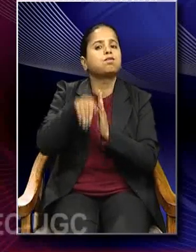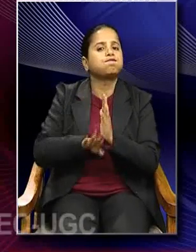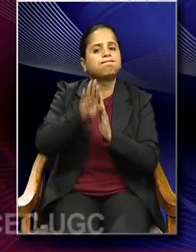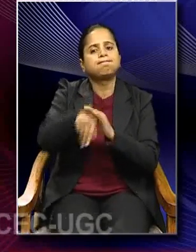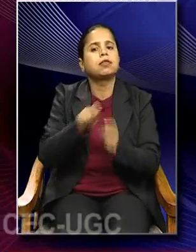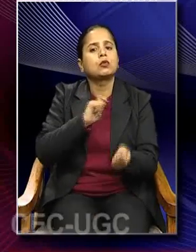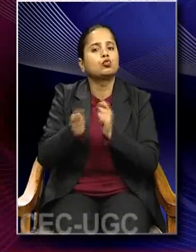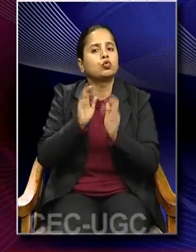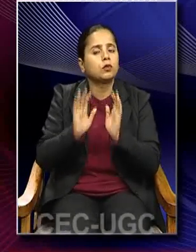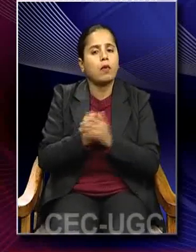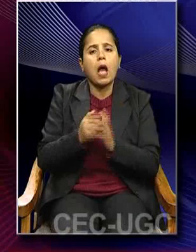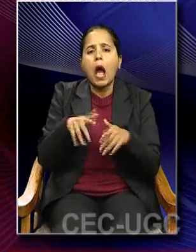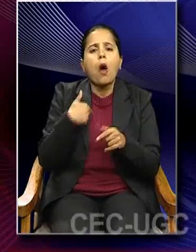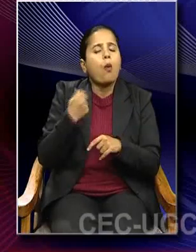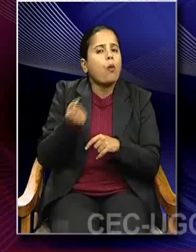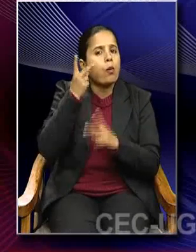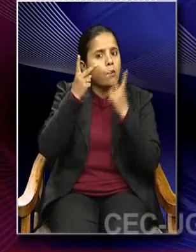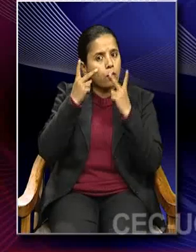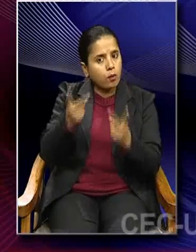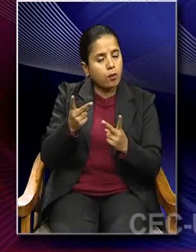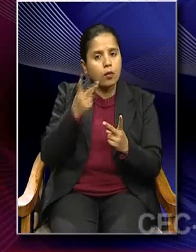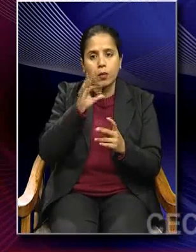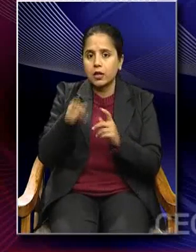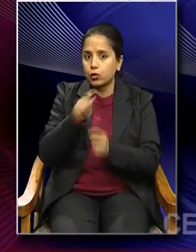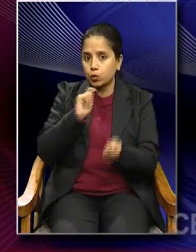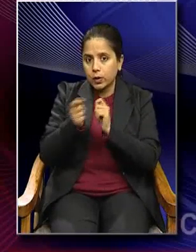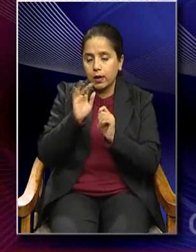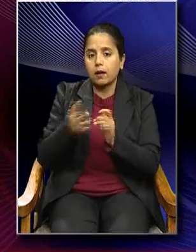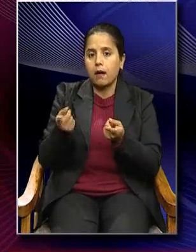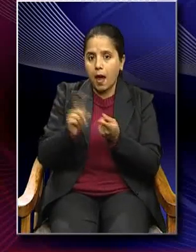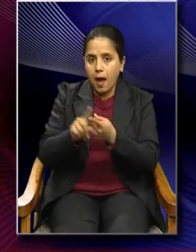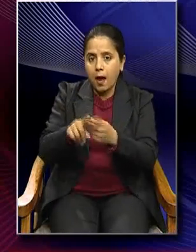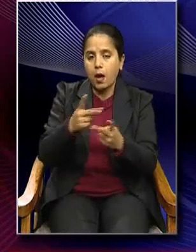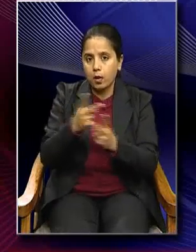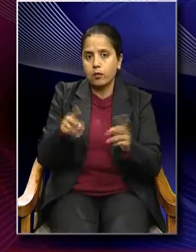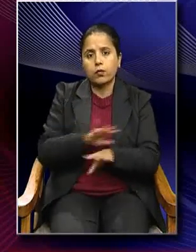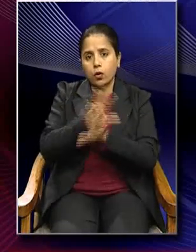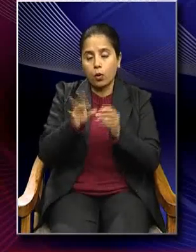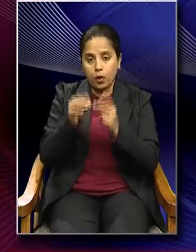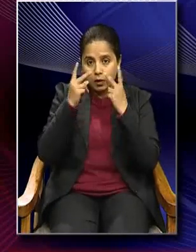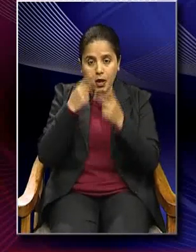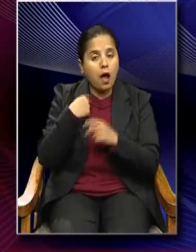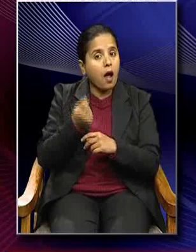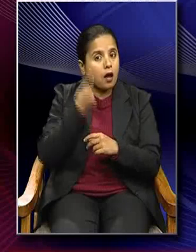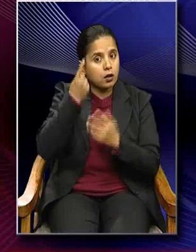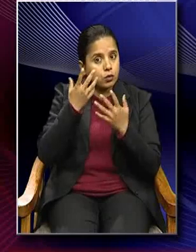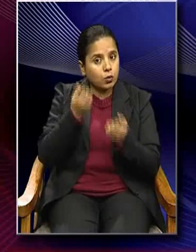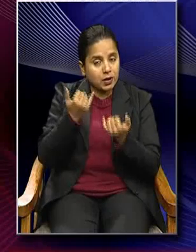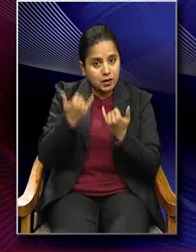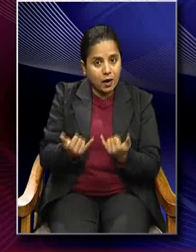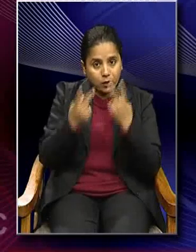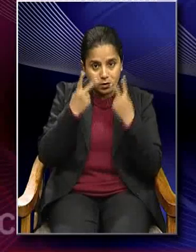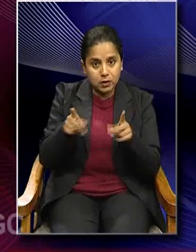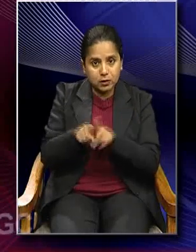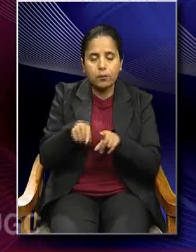So how do we make sense of the changes taking place? And in order to understand the present,